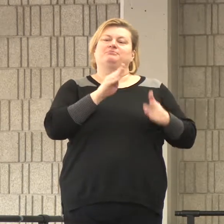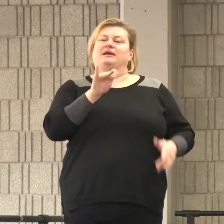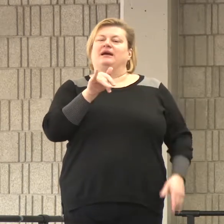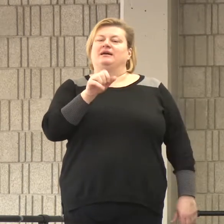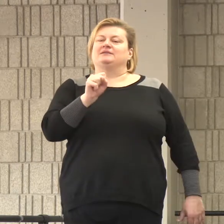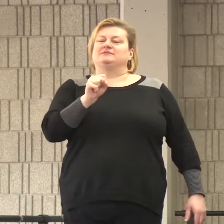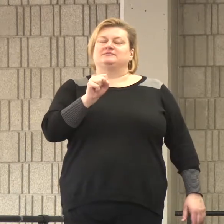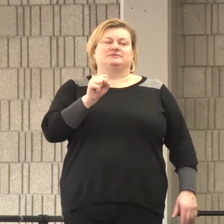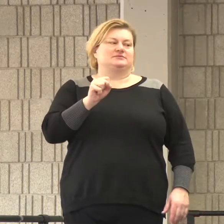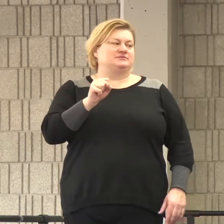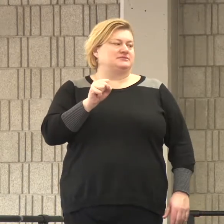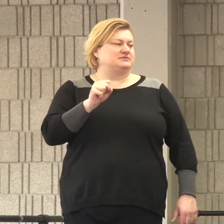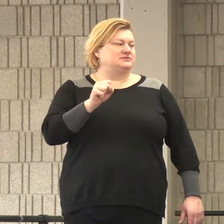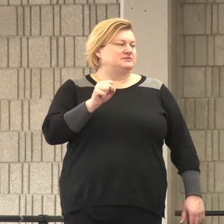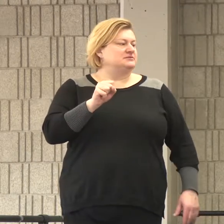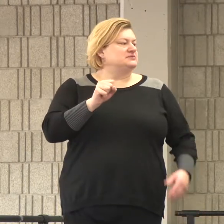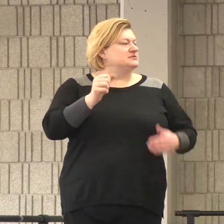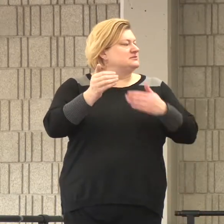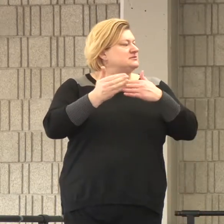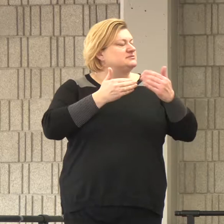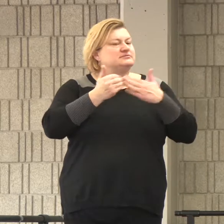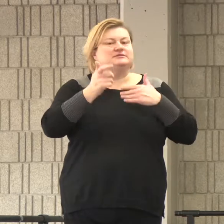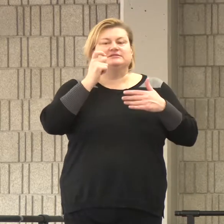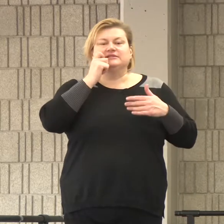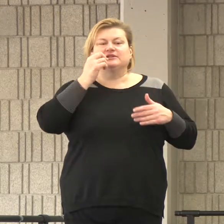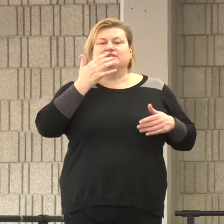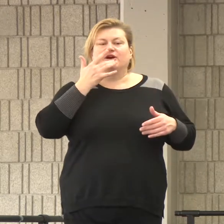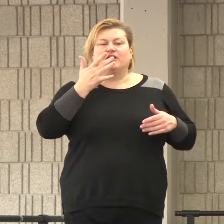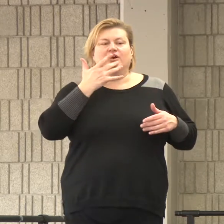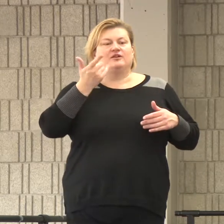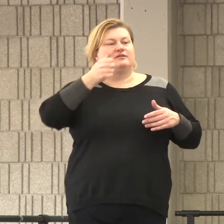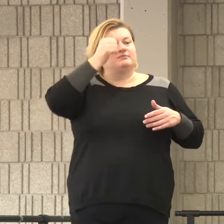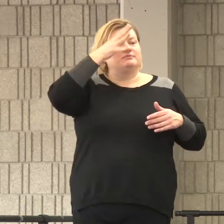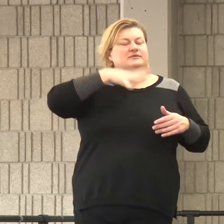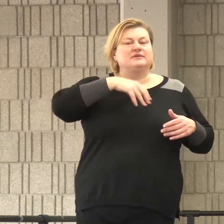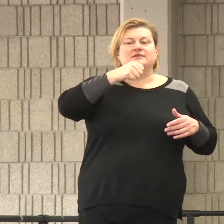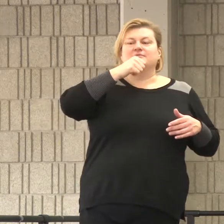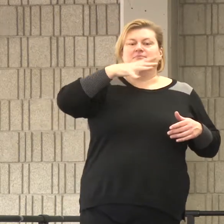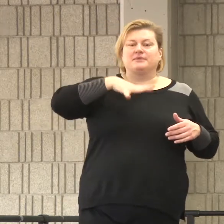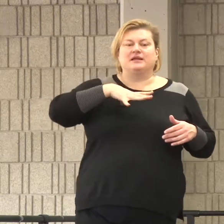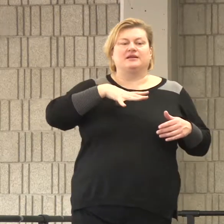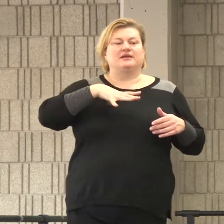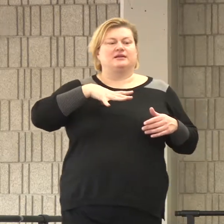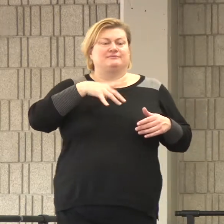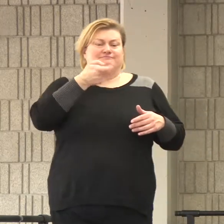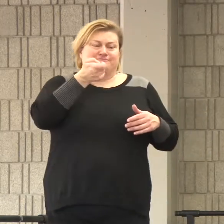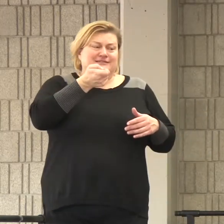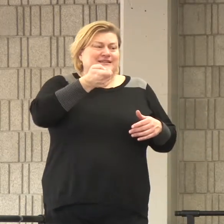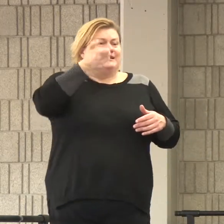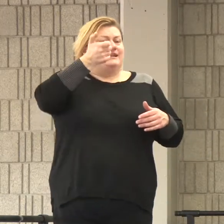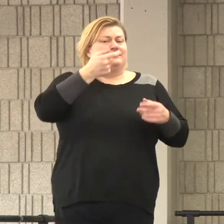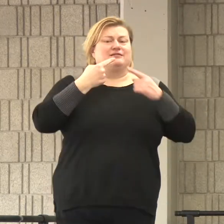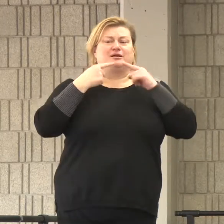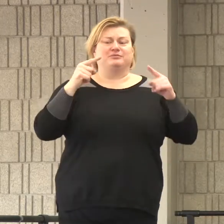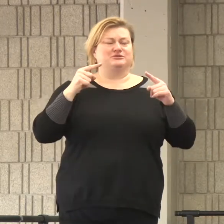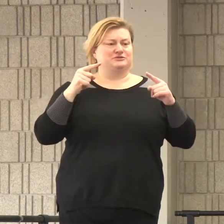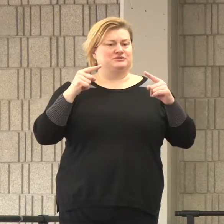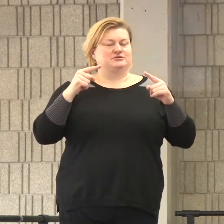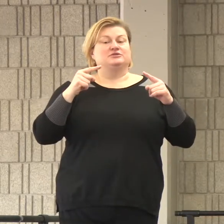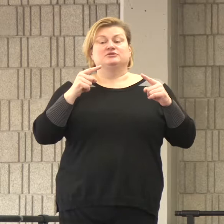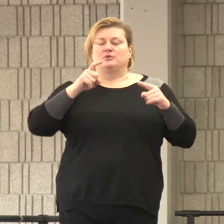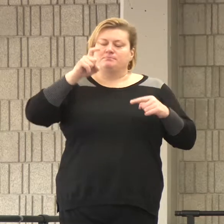have, no matter what the race or what the gender, and little is accomplished.